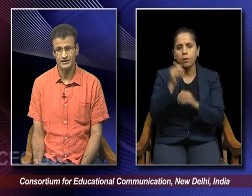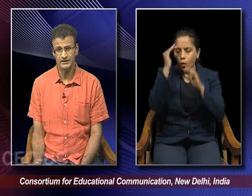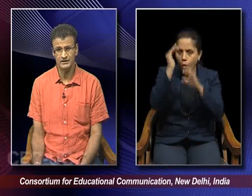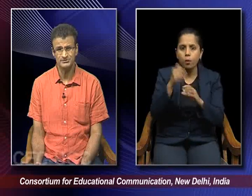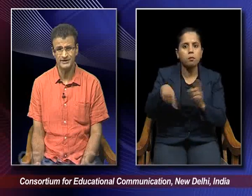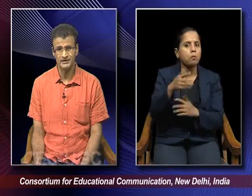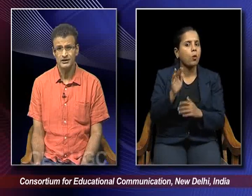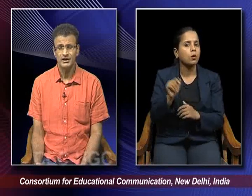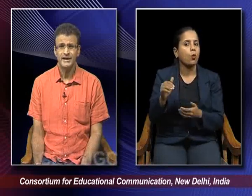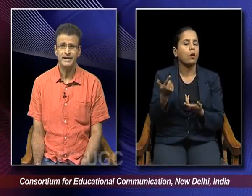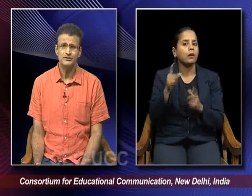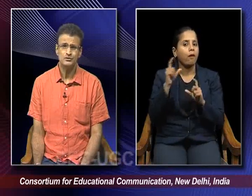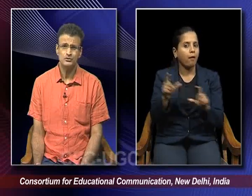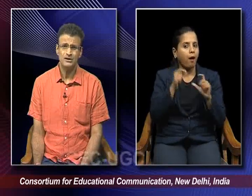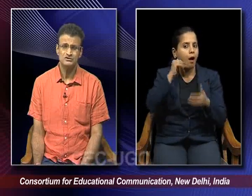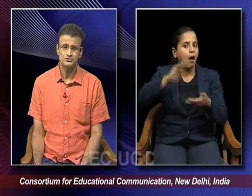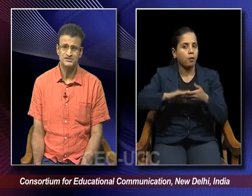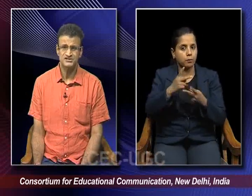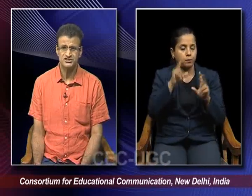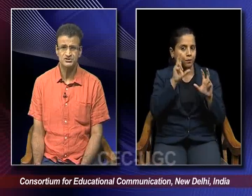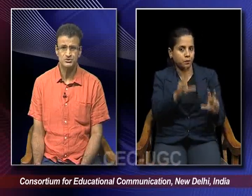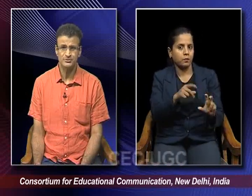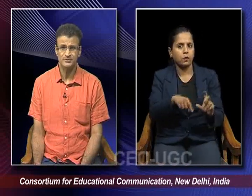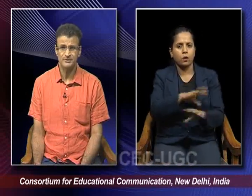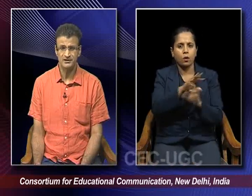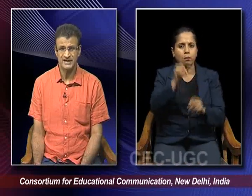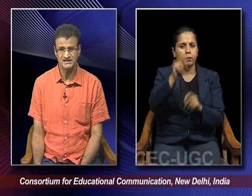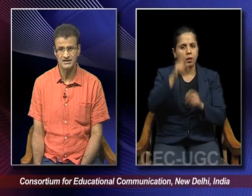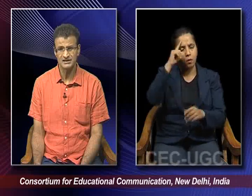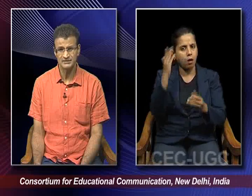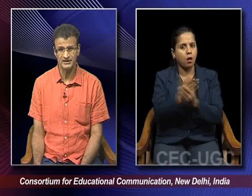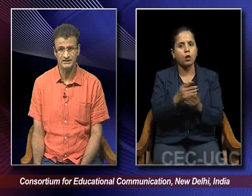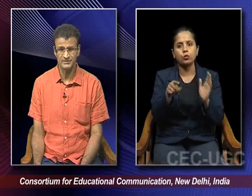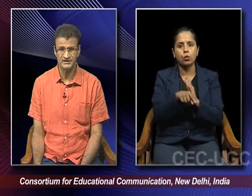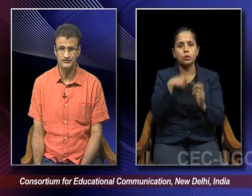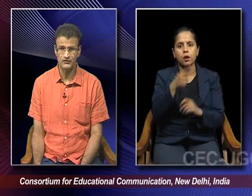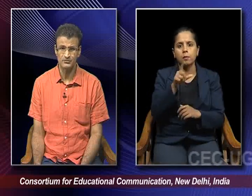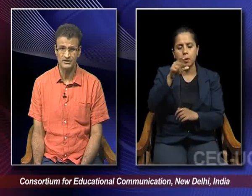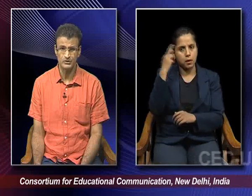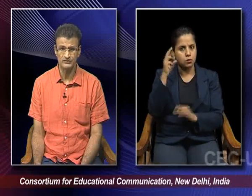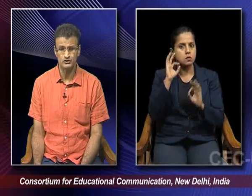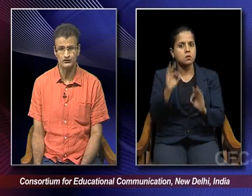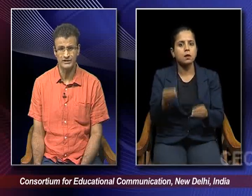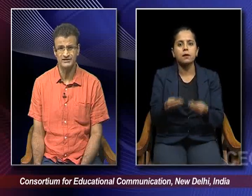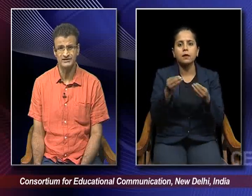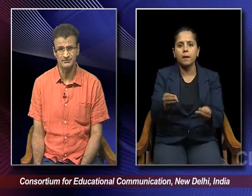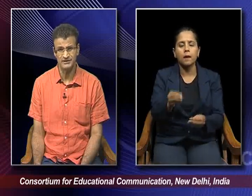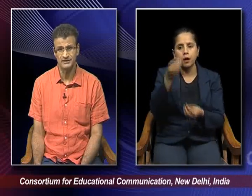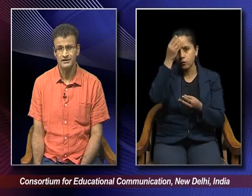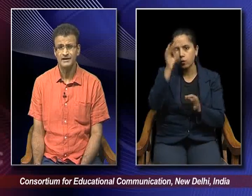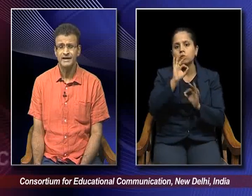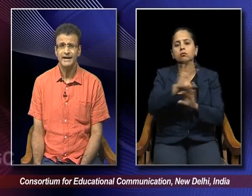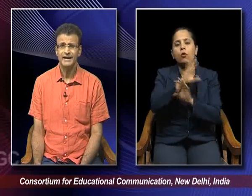an erring husband, and to root out the superstitions, to make people rational and make them better informed, and to give useful